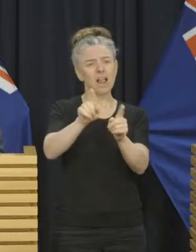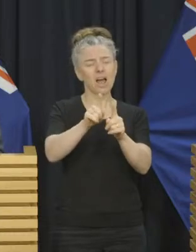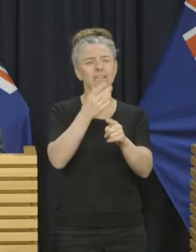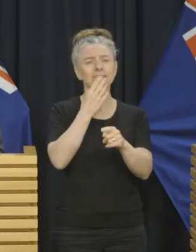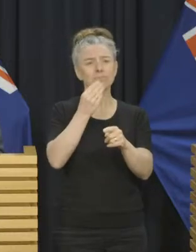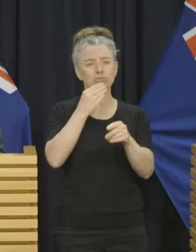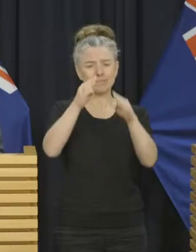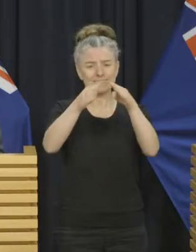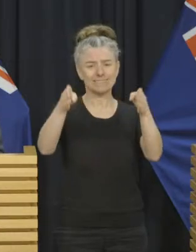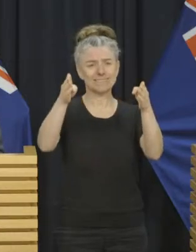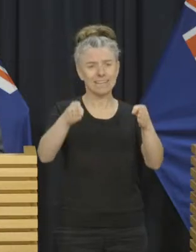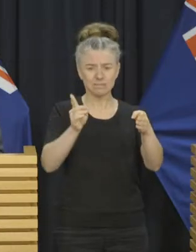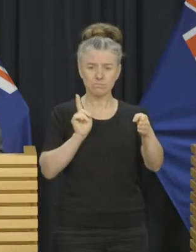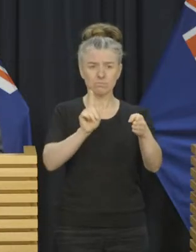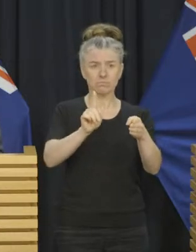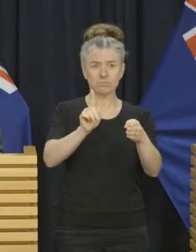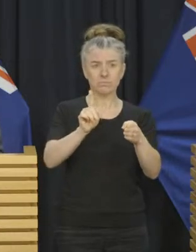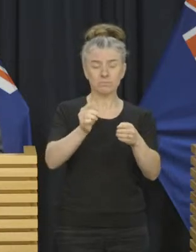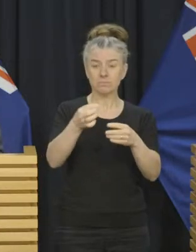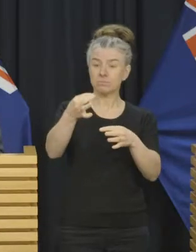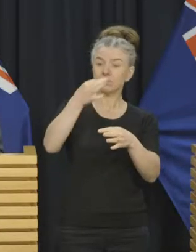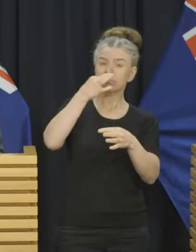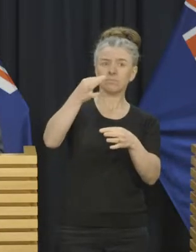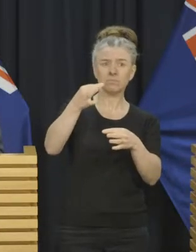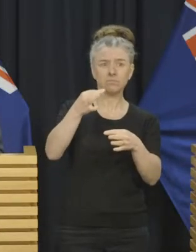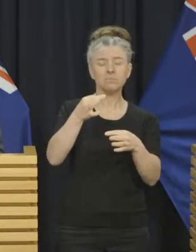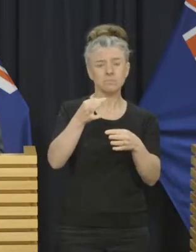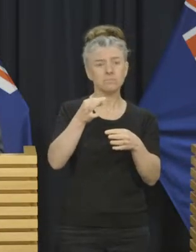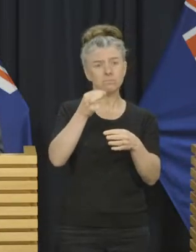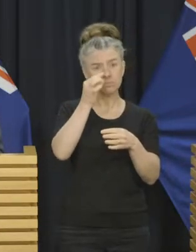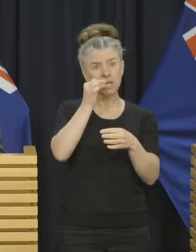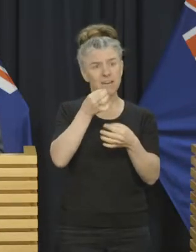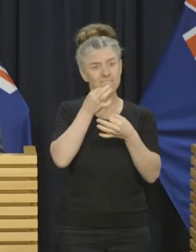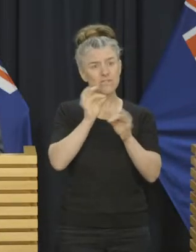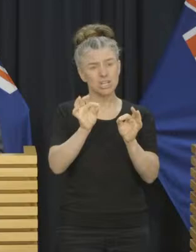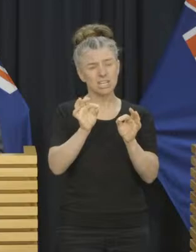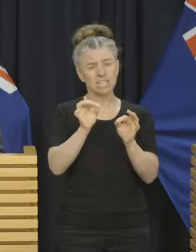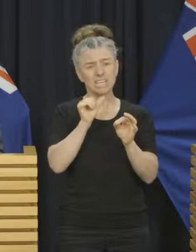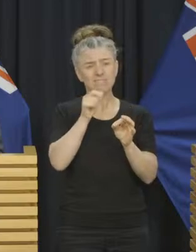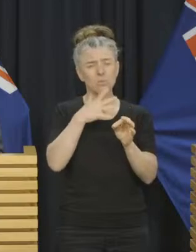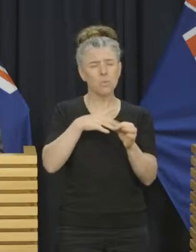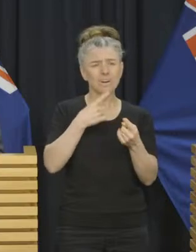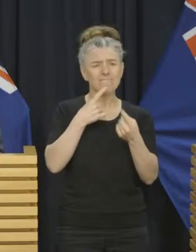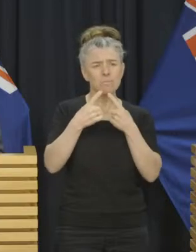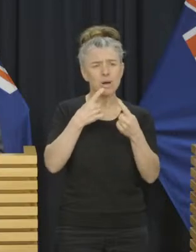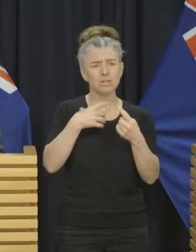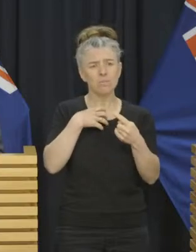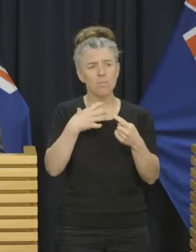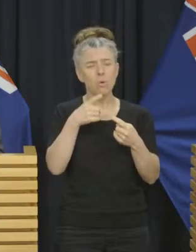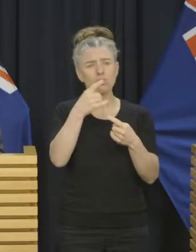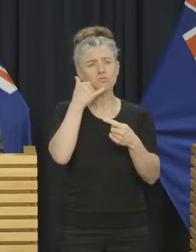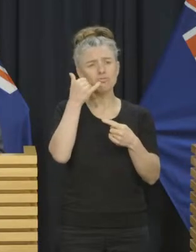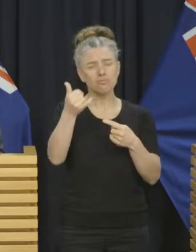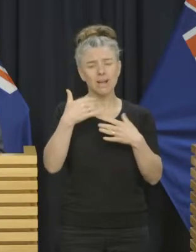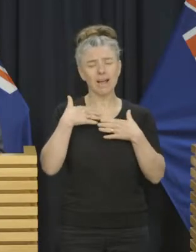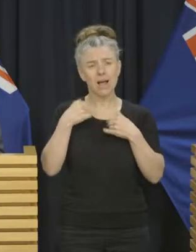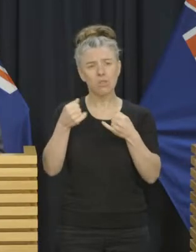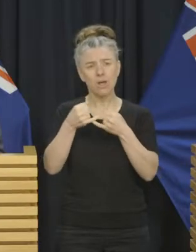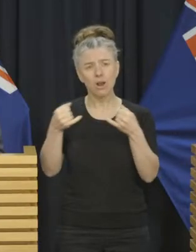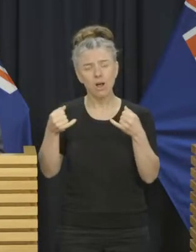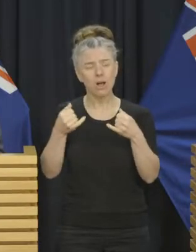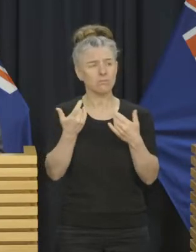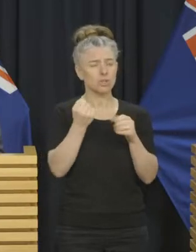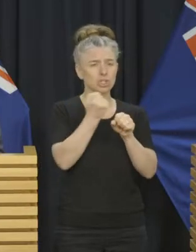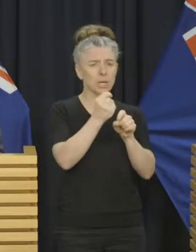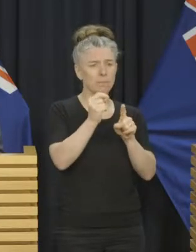wanting advice about whether they should get a test should ring Healthline, their own DHB, or of course their own